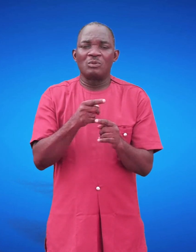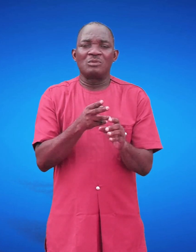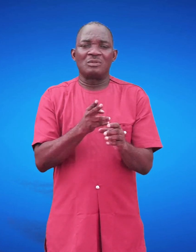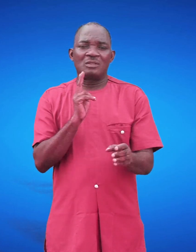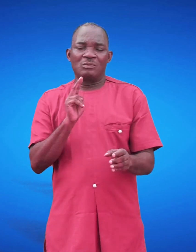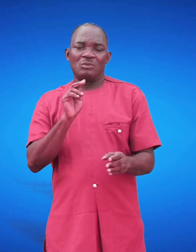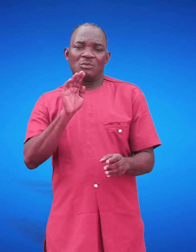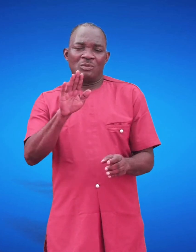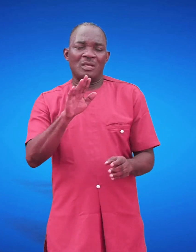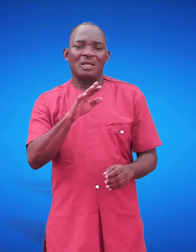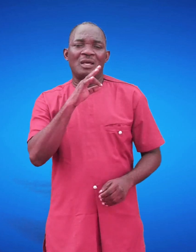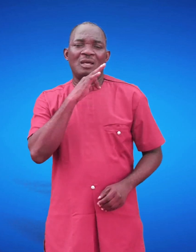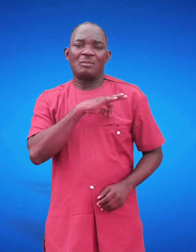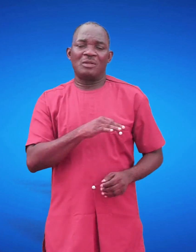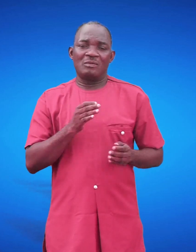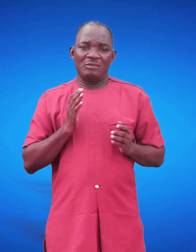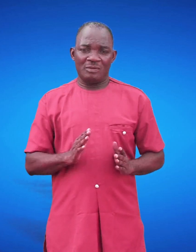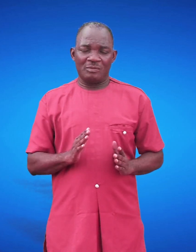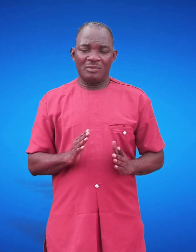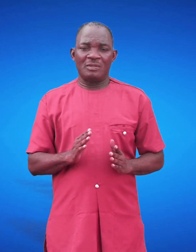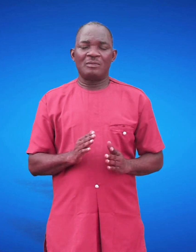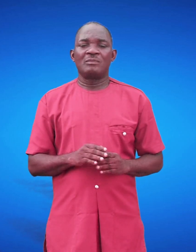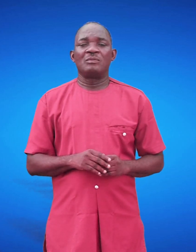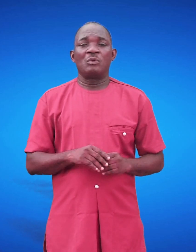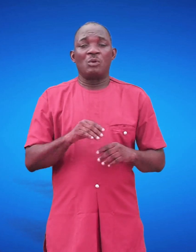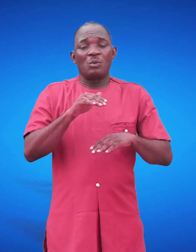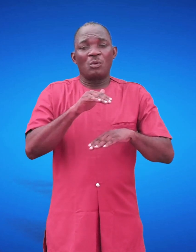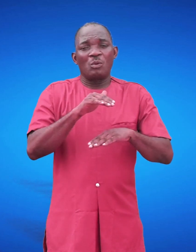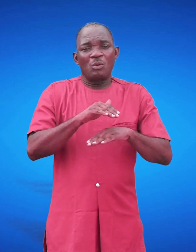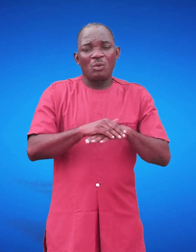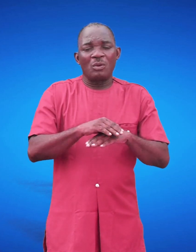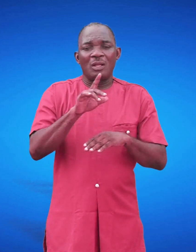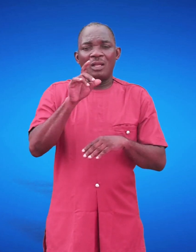your beneficiary status on the LEAP program.